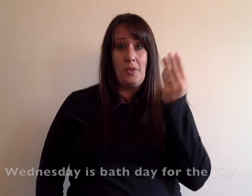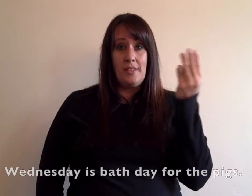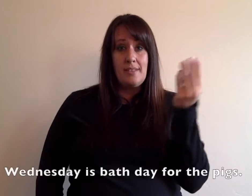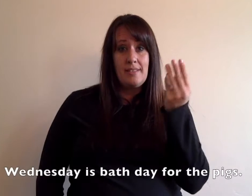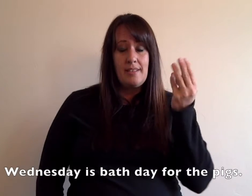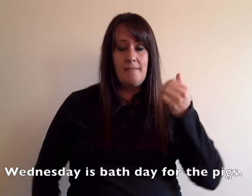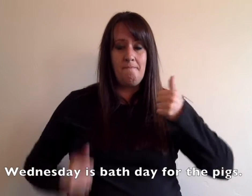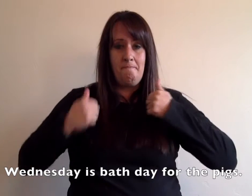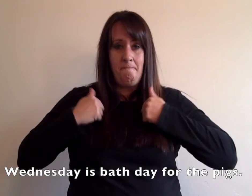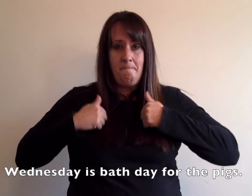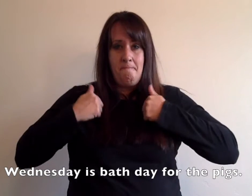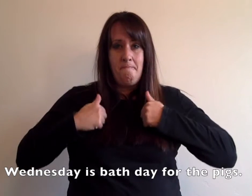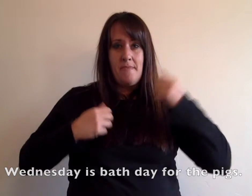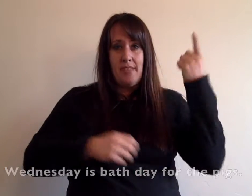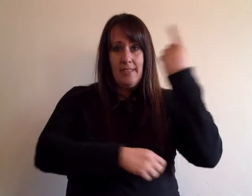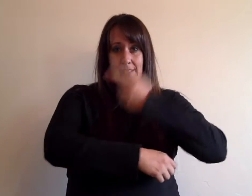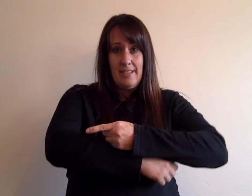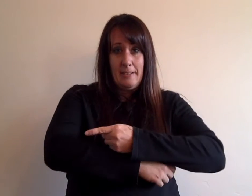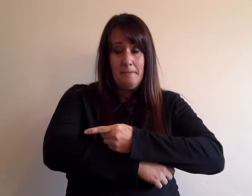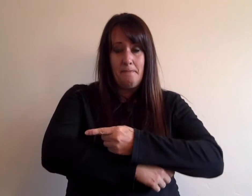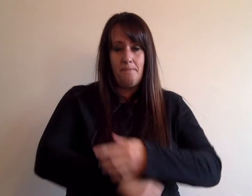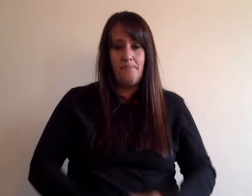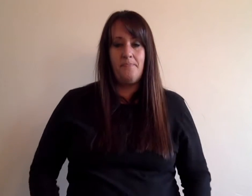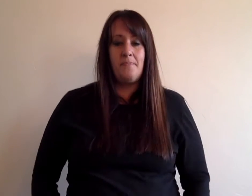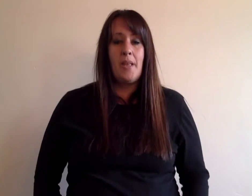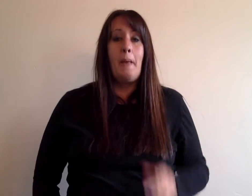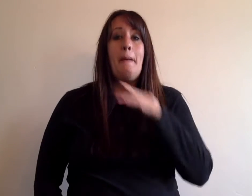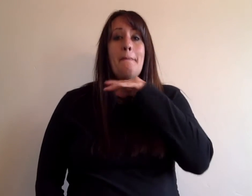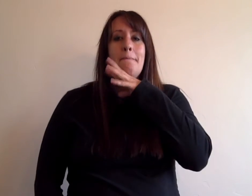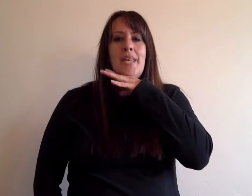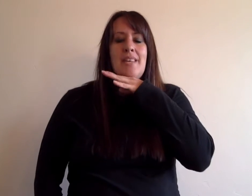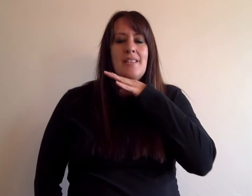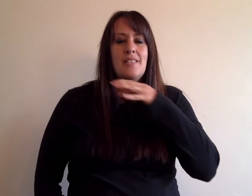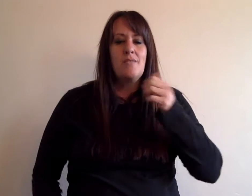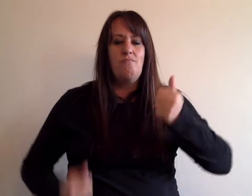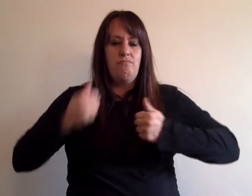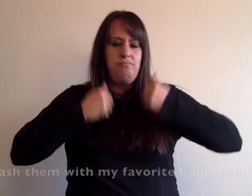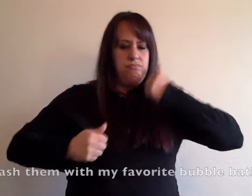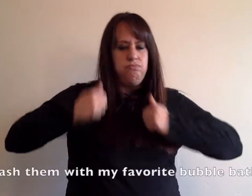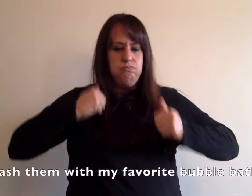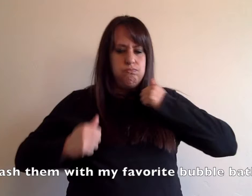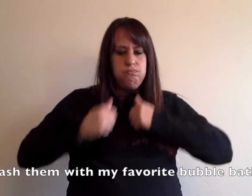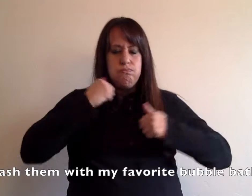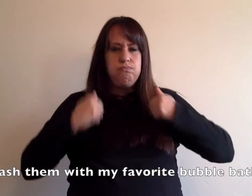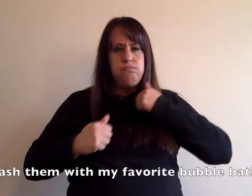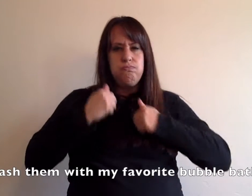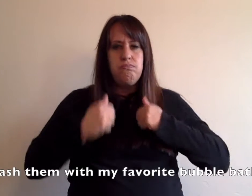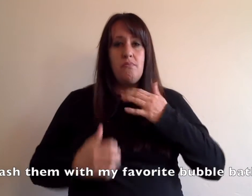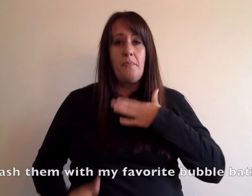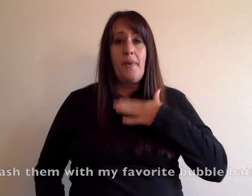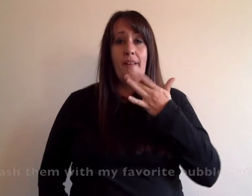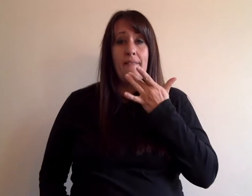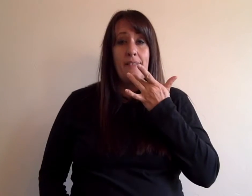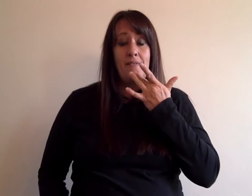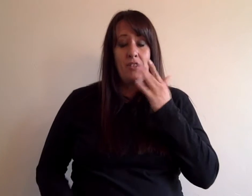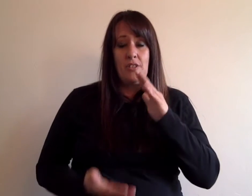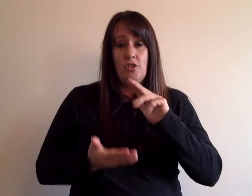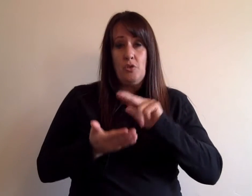Wednesday is bath day for the pigs. Wash them with my favorite bubble bath and